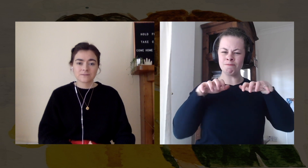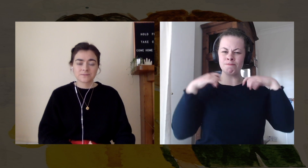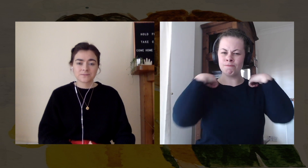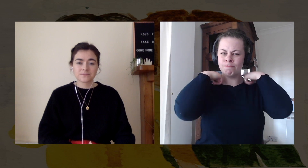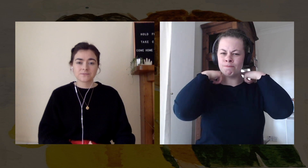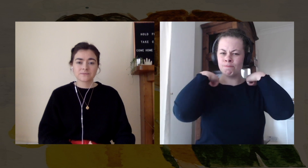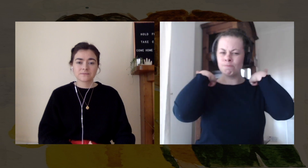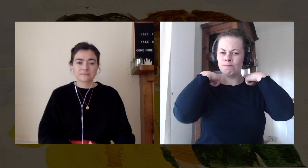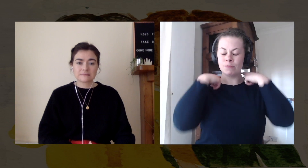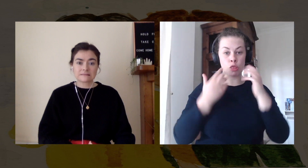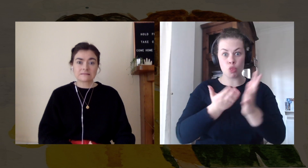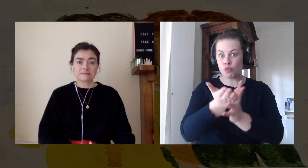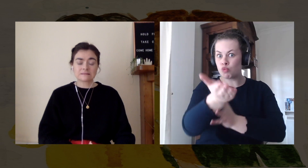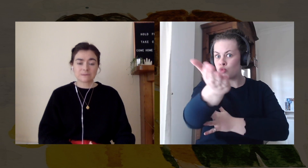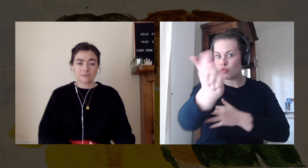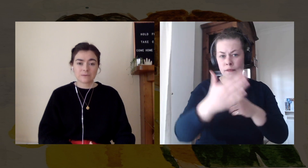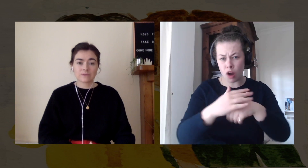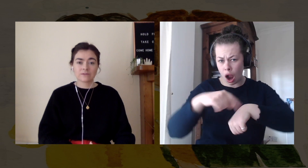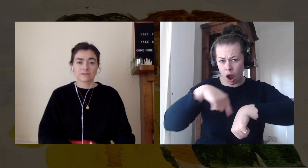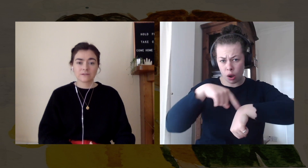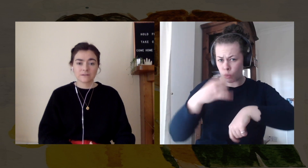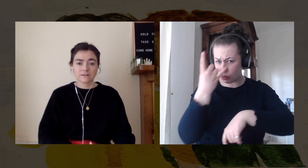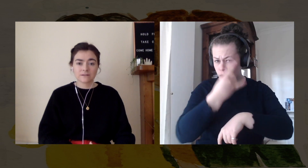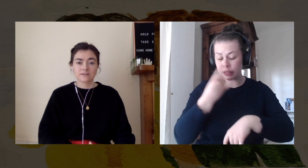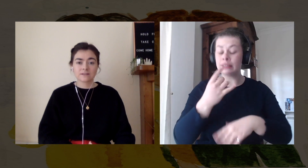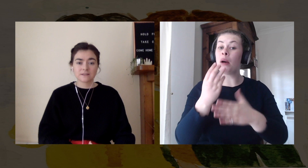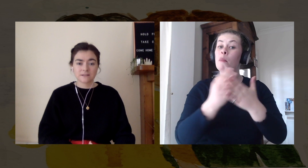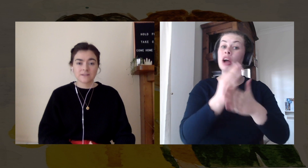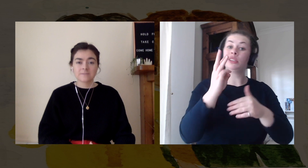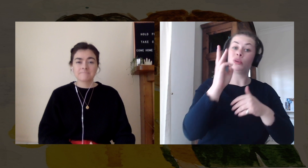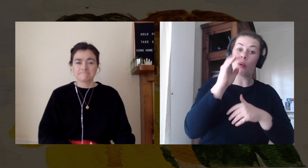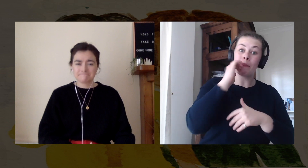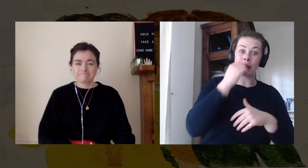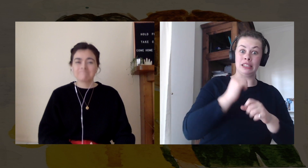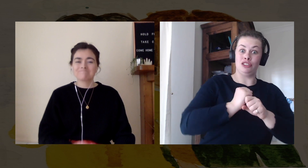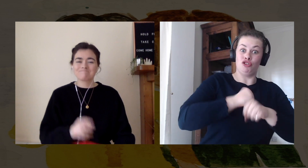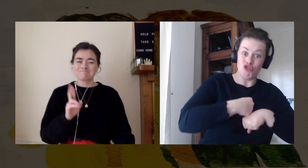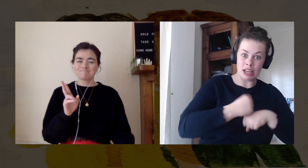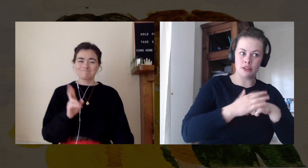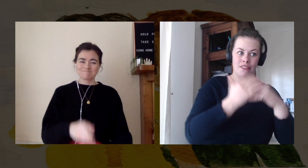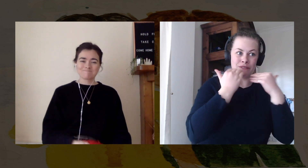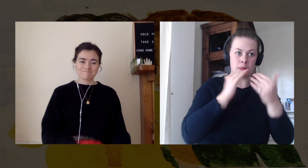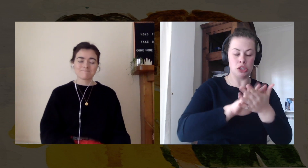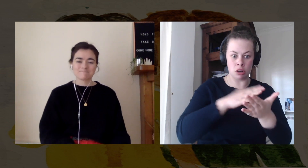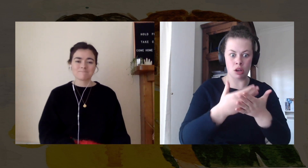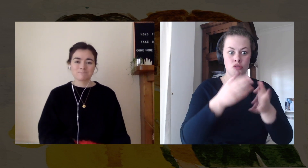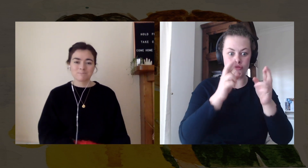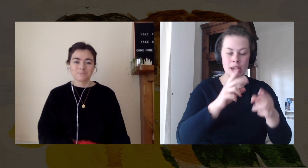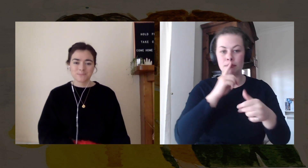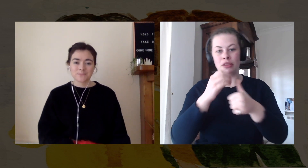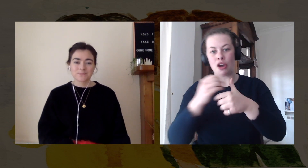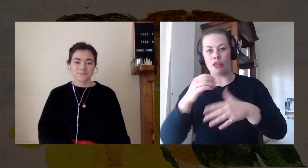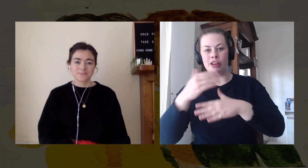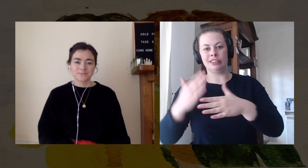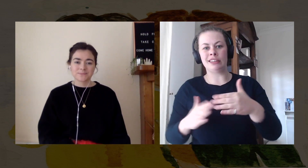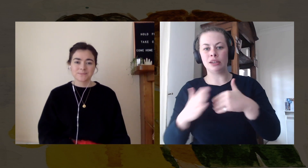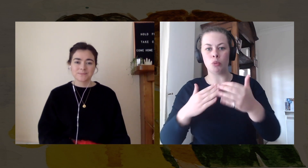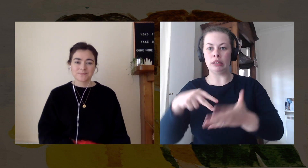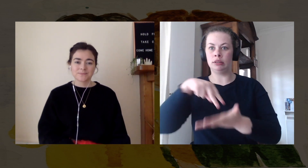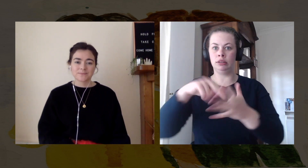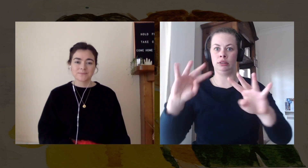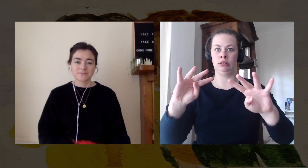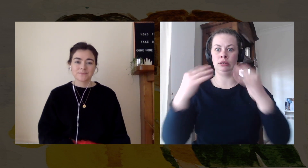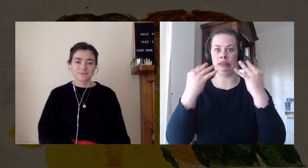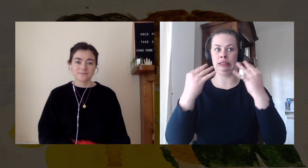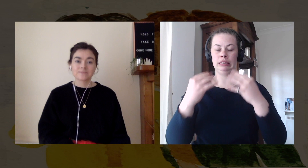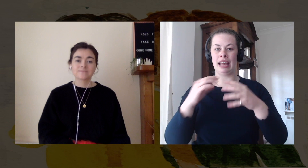is stress of interpreting the information, but another side of it is you're on stage, everything's just tightened up, and I've been in